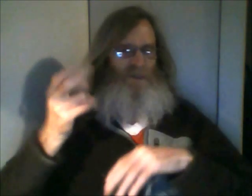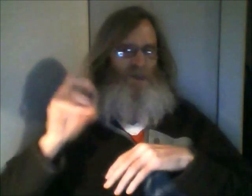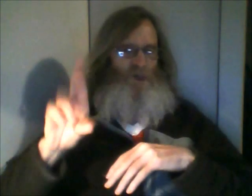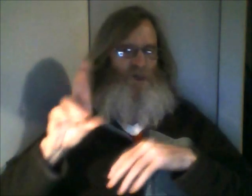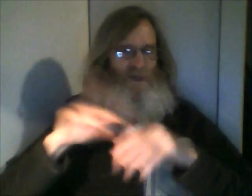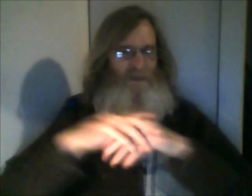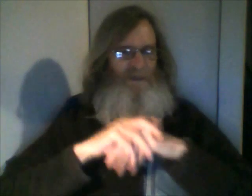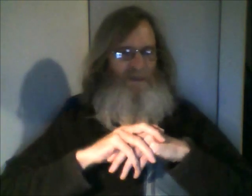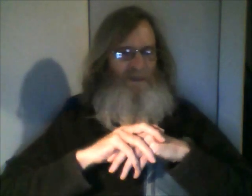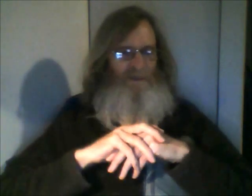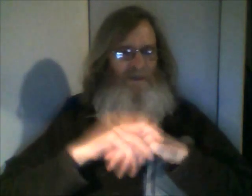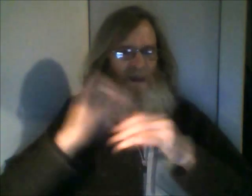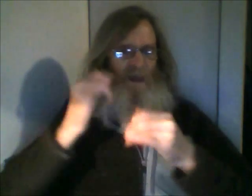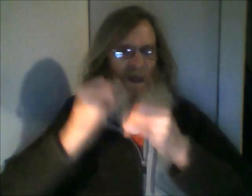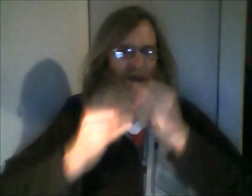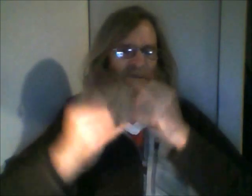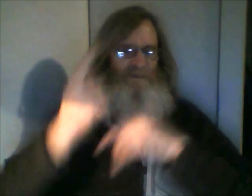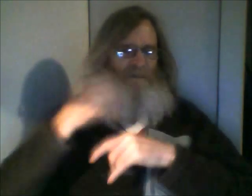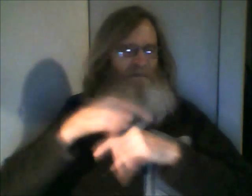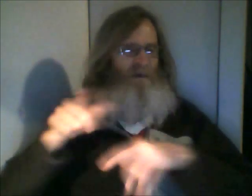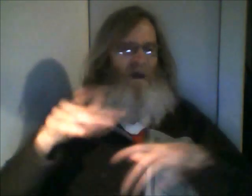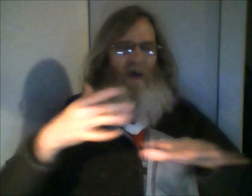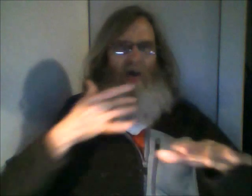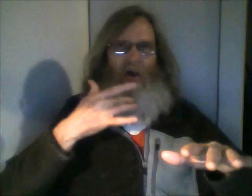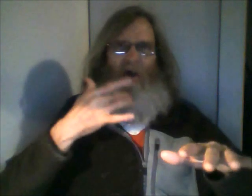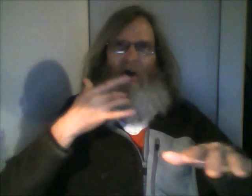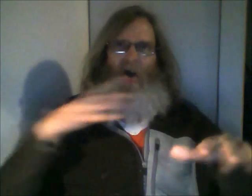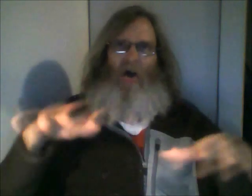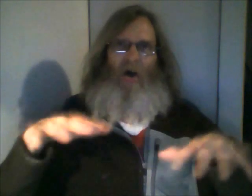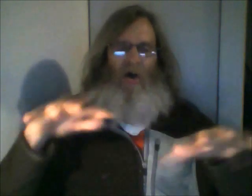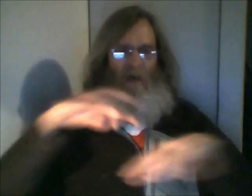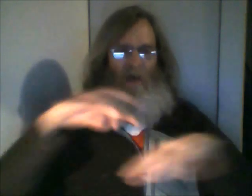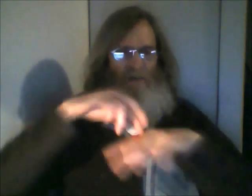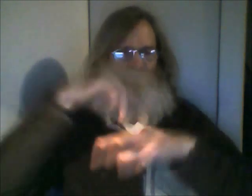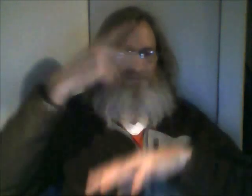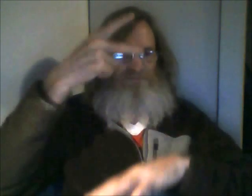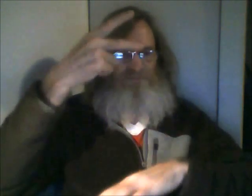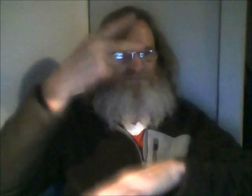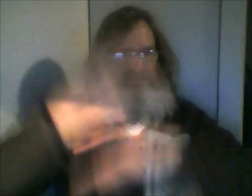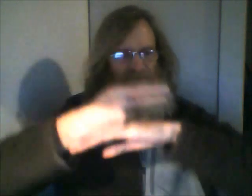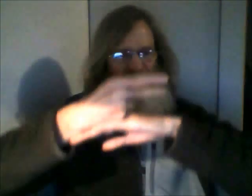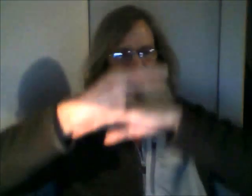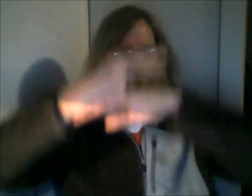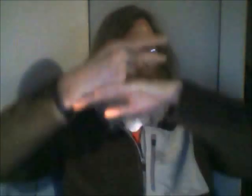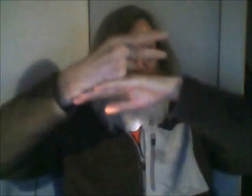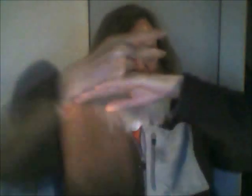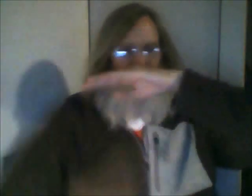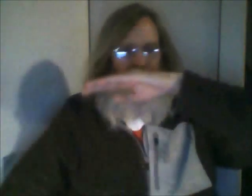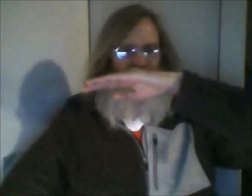To build this 2-tier chandelier, the artisan begins by making the twist basket shape.